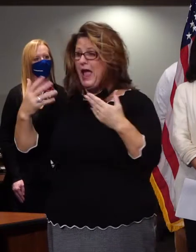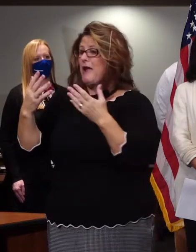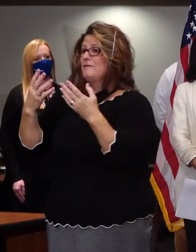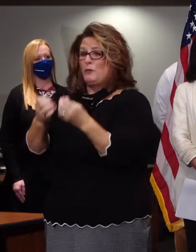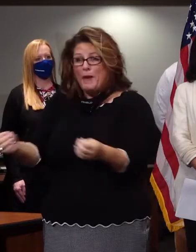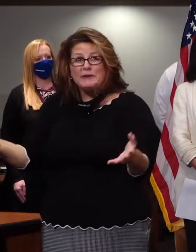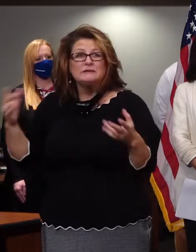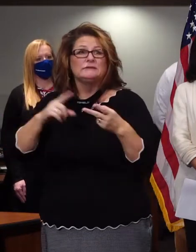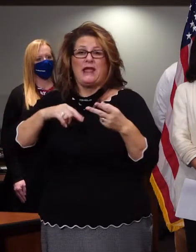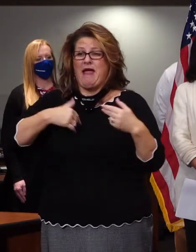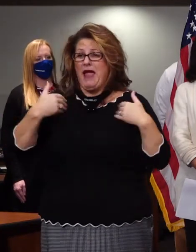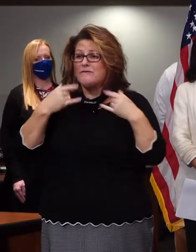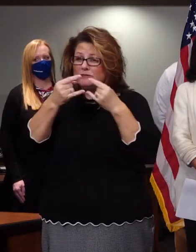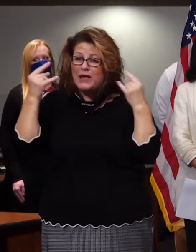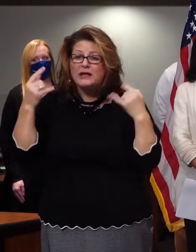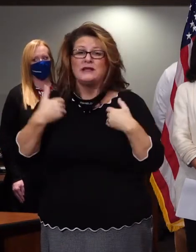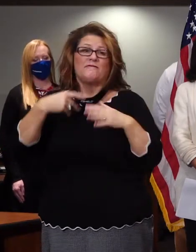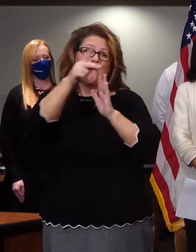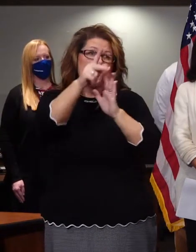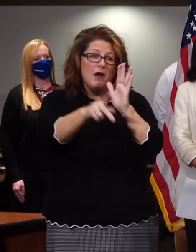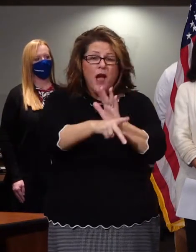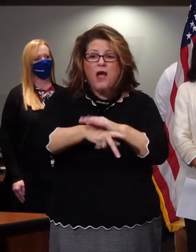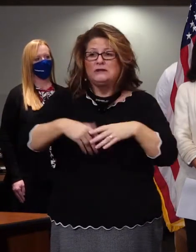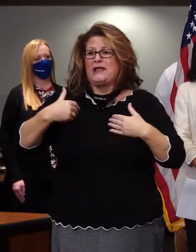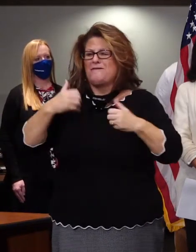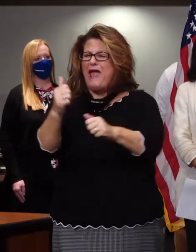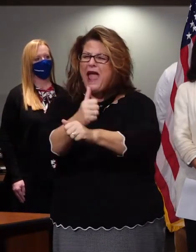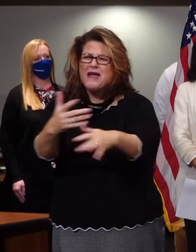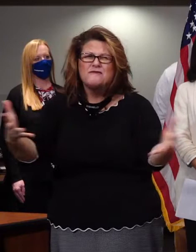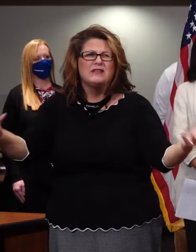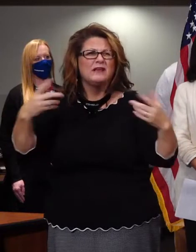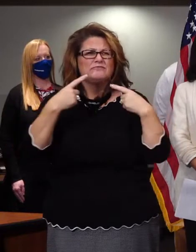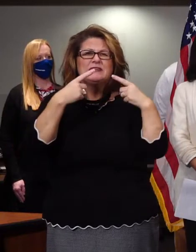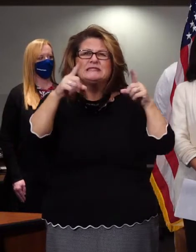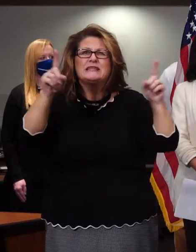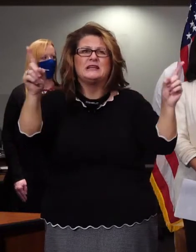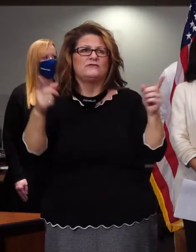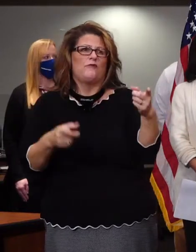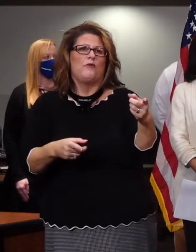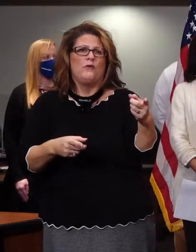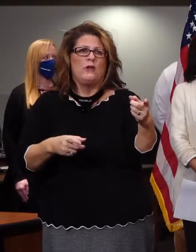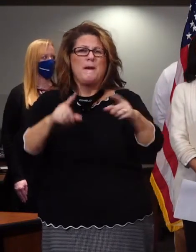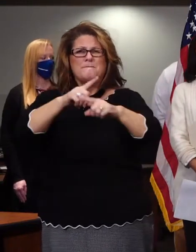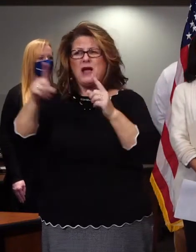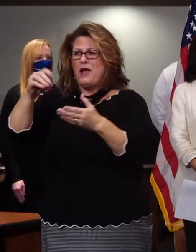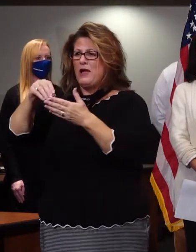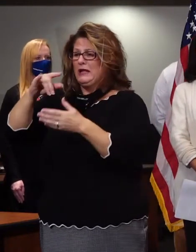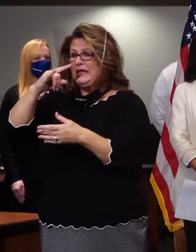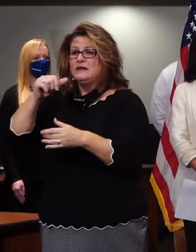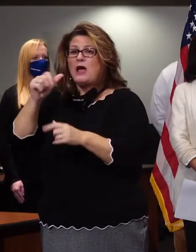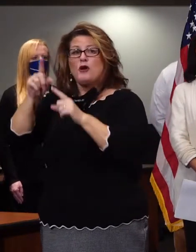ample procedures and policies that have been used successfully. These children not being in school are